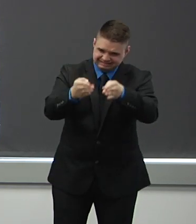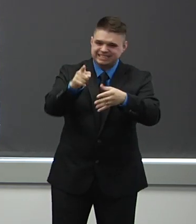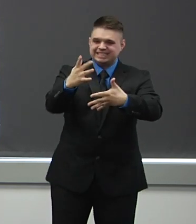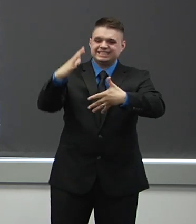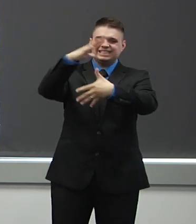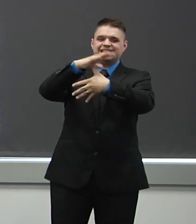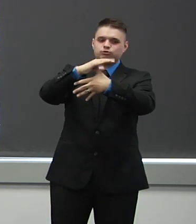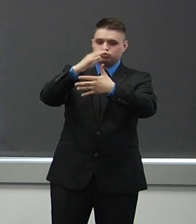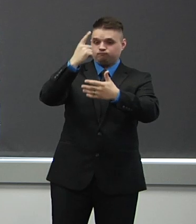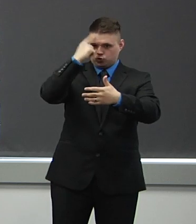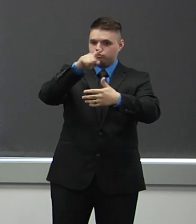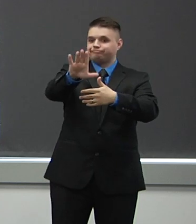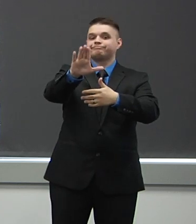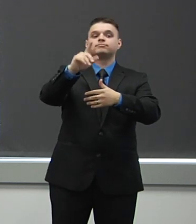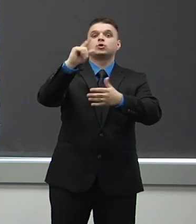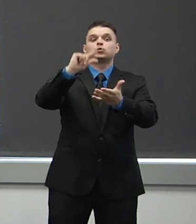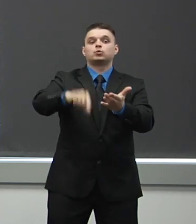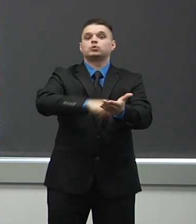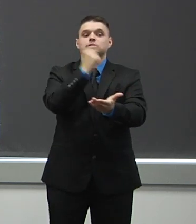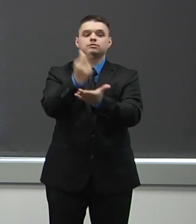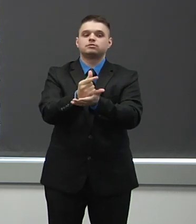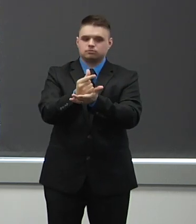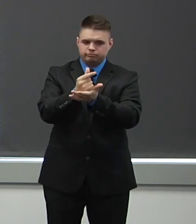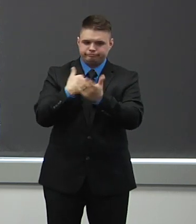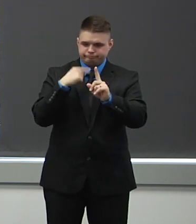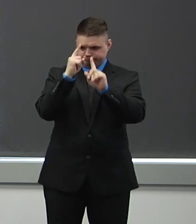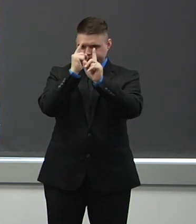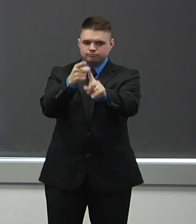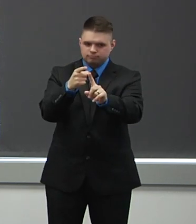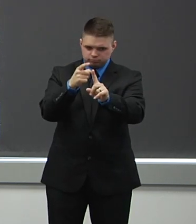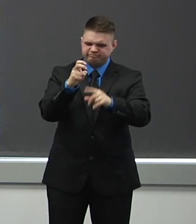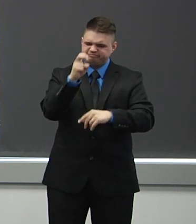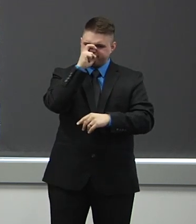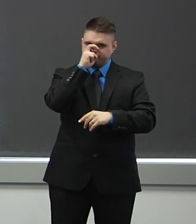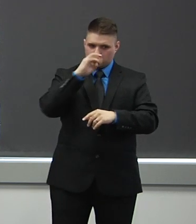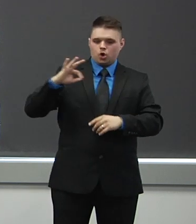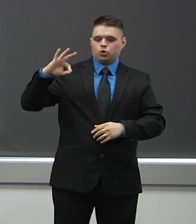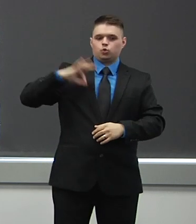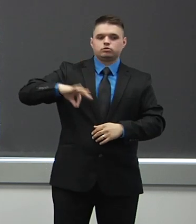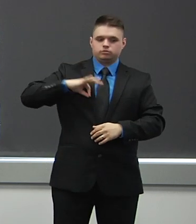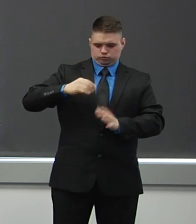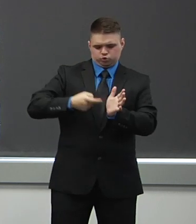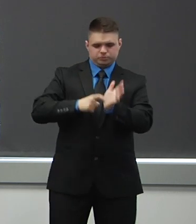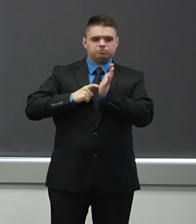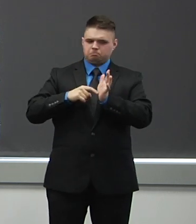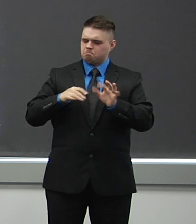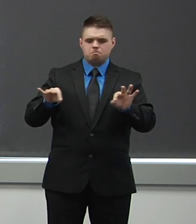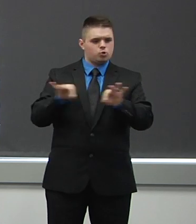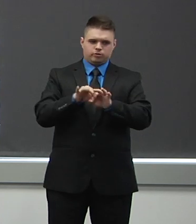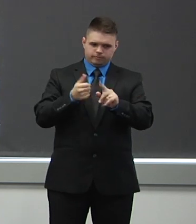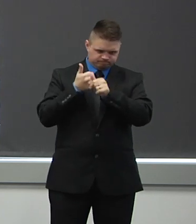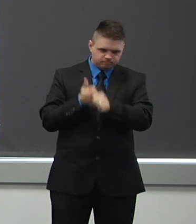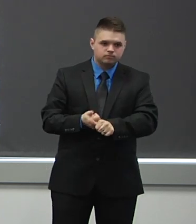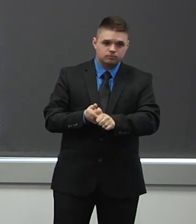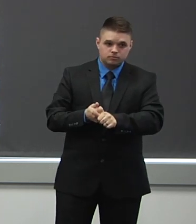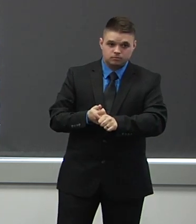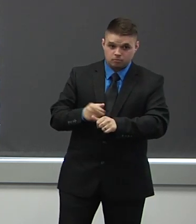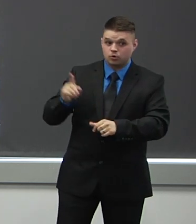that maintains Oregon's rigorous credit requirements. There is no other state that requires more credits for graduation than